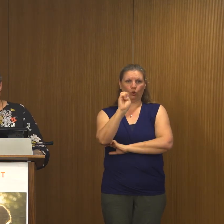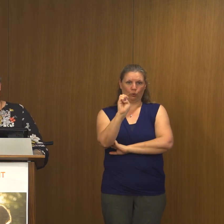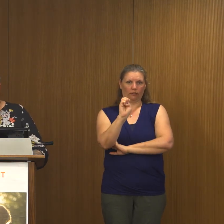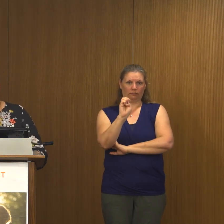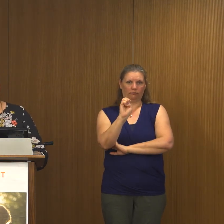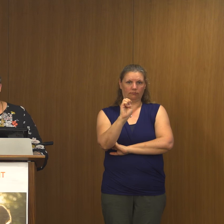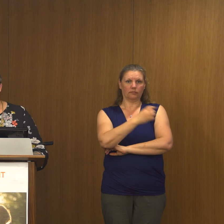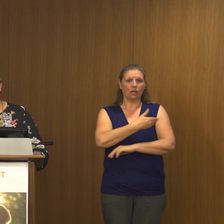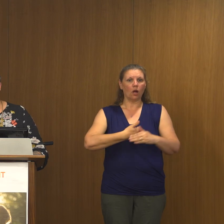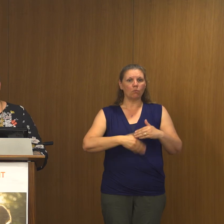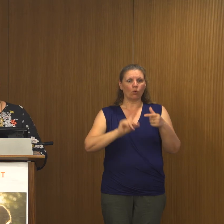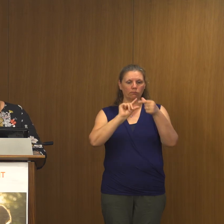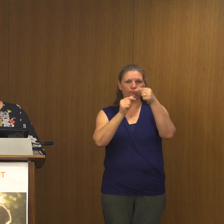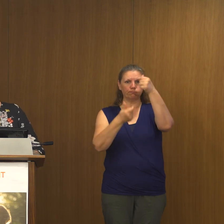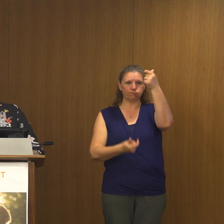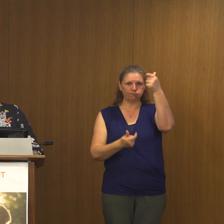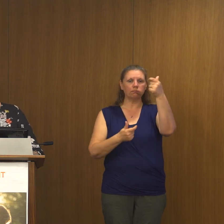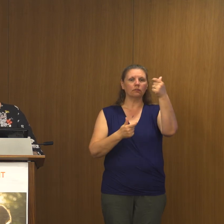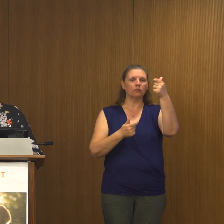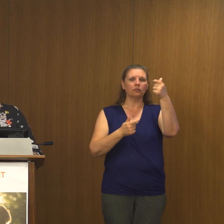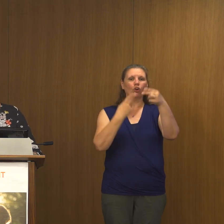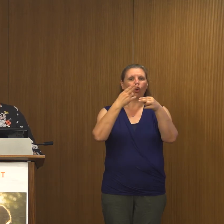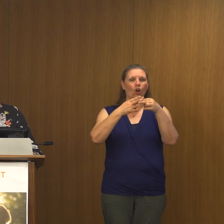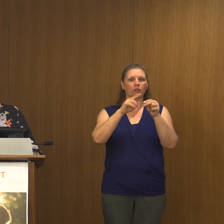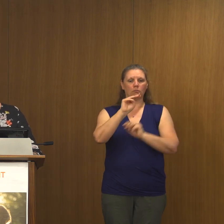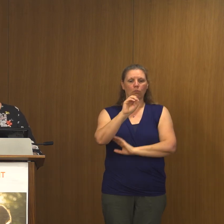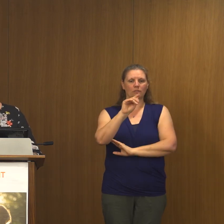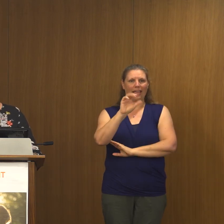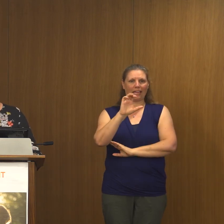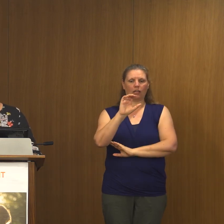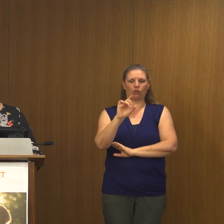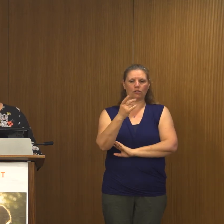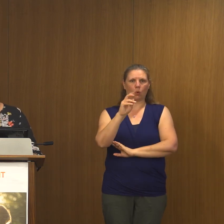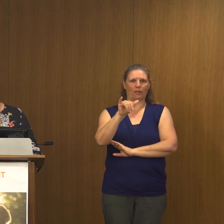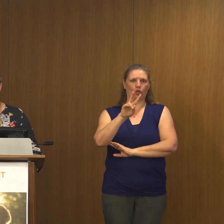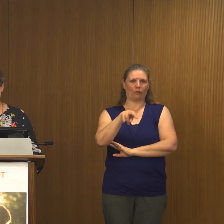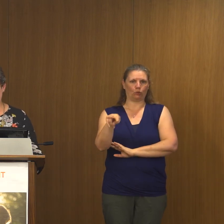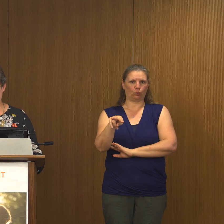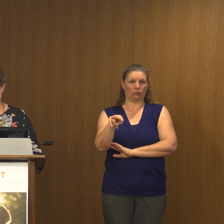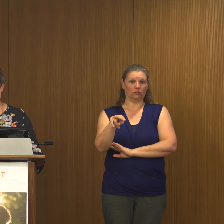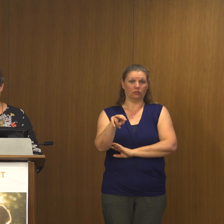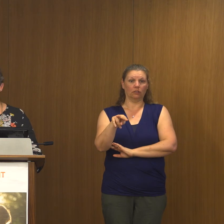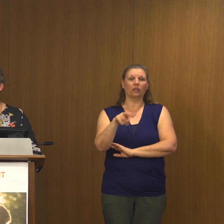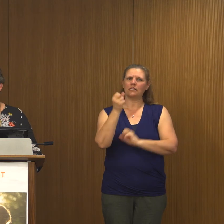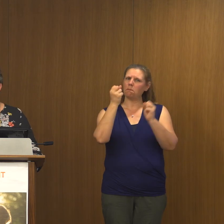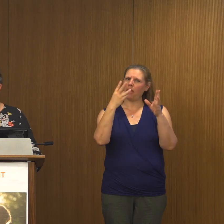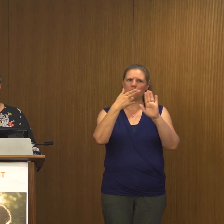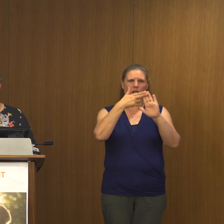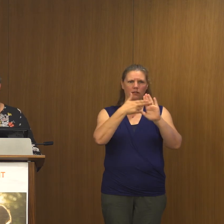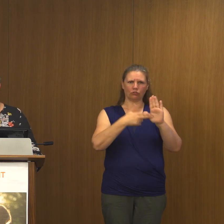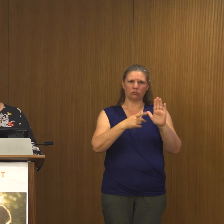Born with a rare chromosome disorder called mosaic trisomy 22, he was born with a laundry list of associated diagnoses such